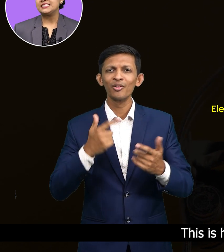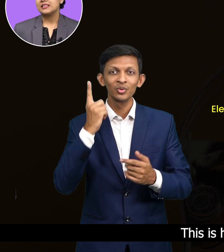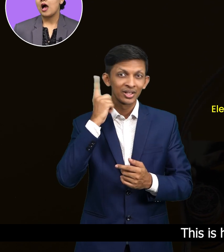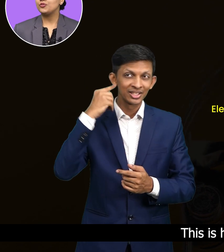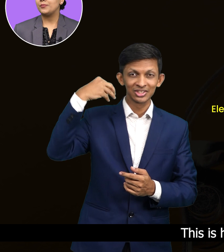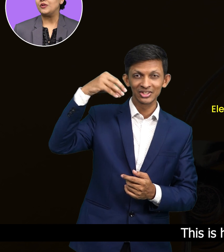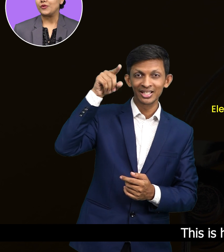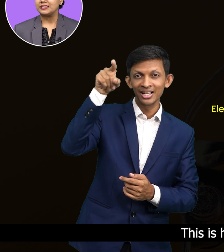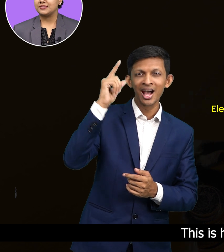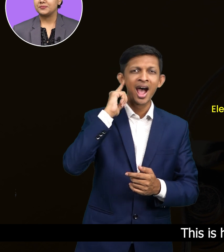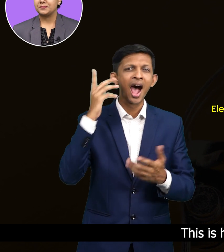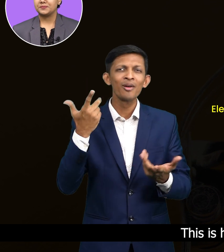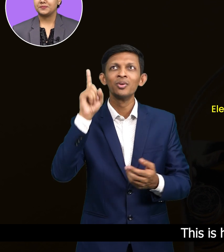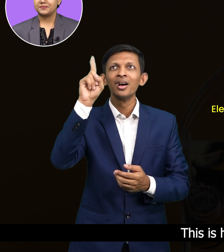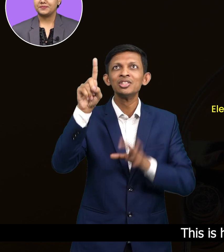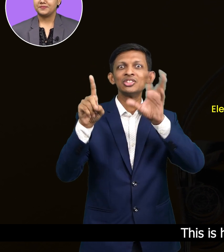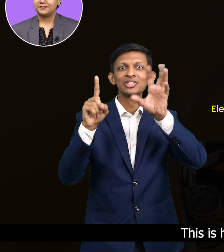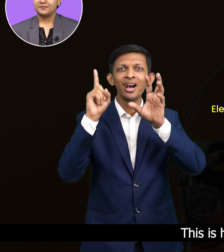This is how the bell rings.